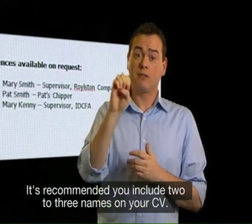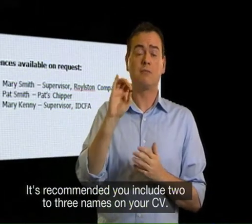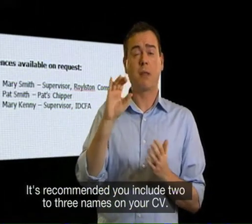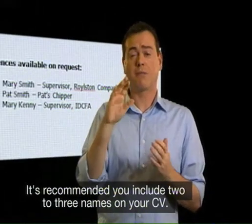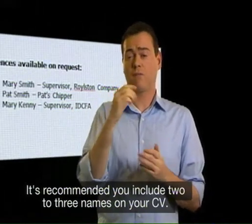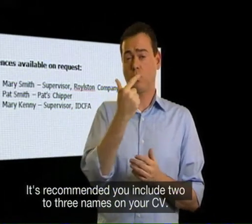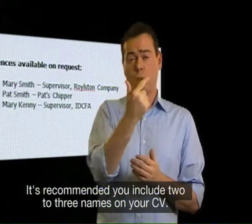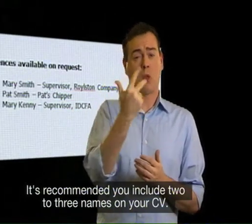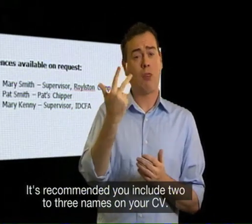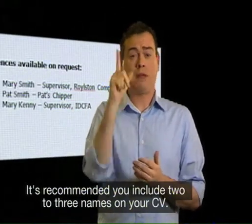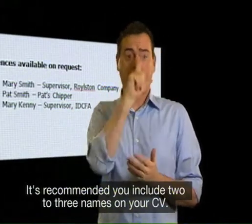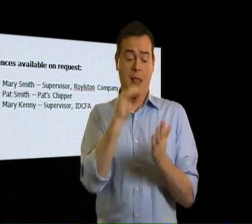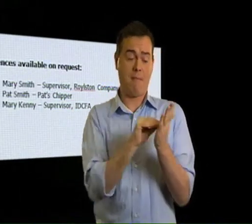3 names on your CV.